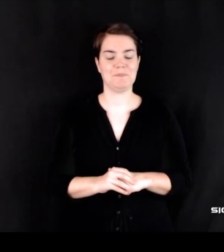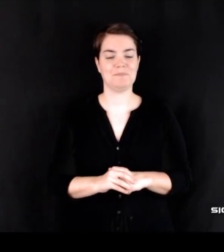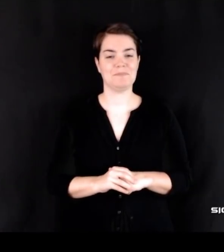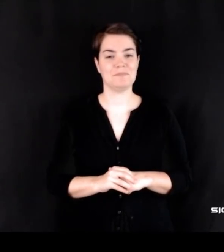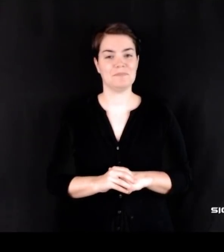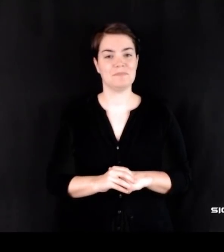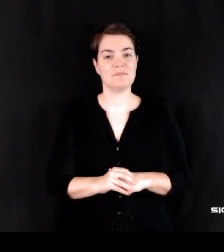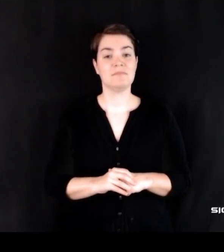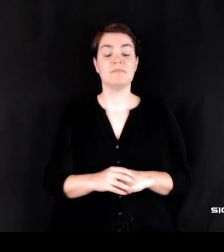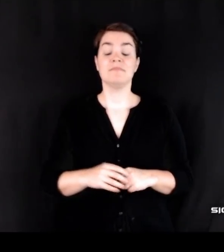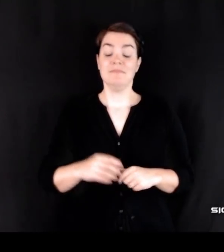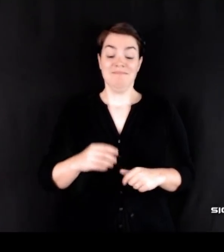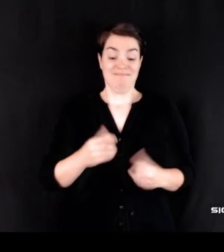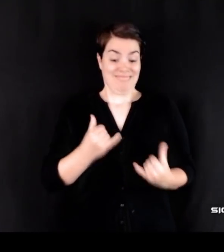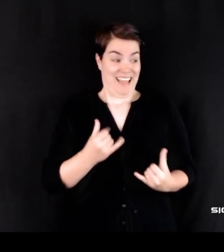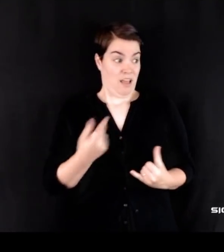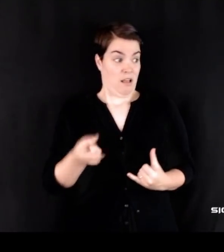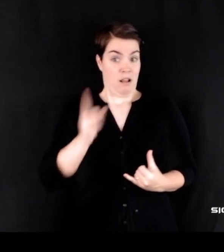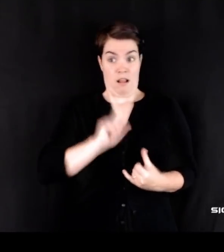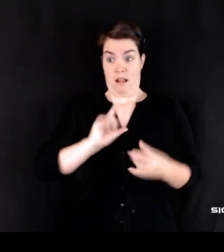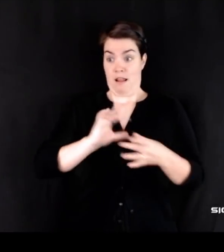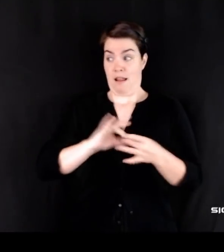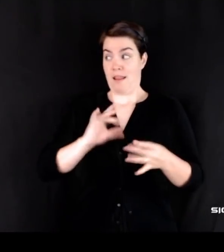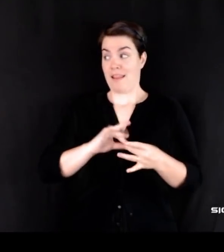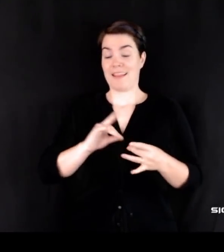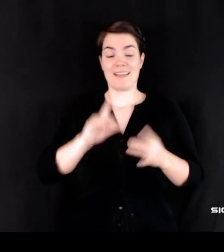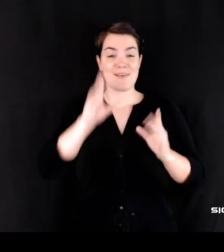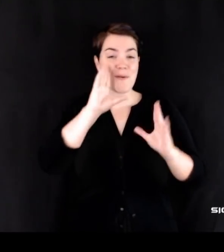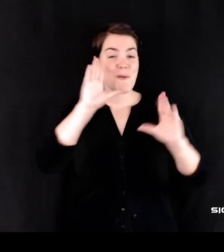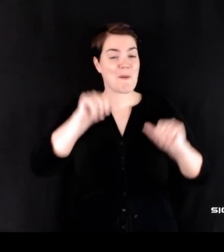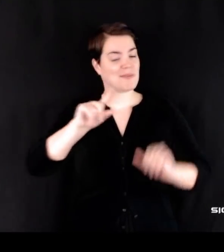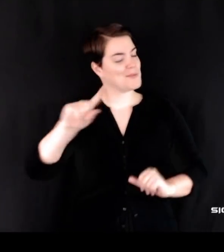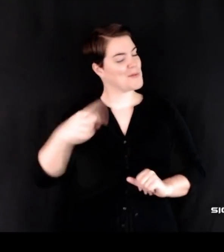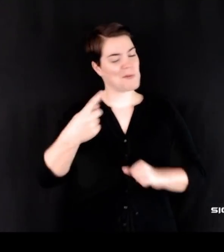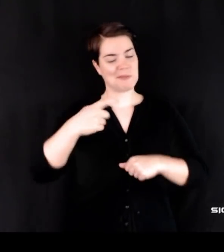Now, I hope and expect this to be the only time that I will speak to you in this manner.